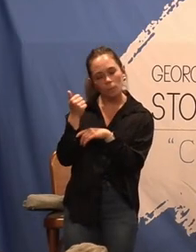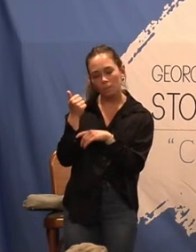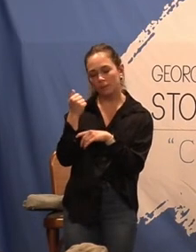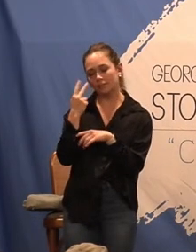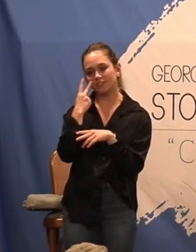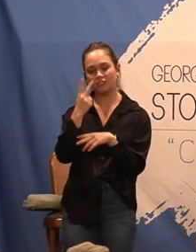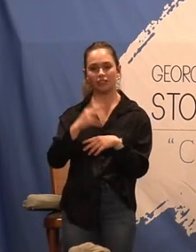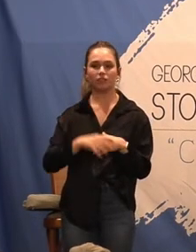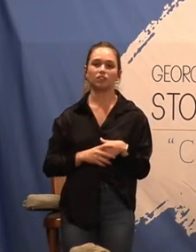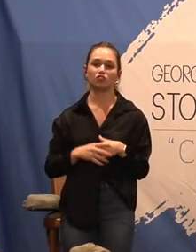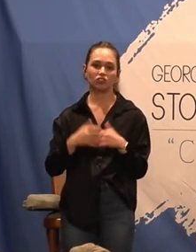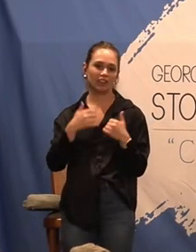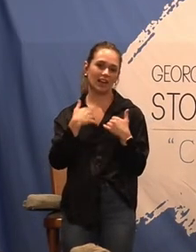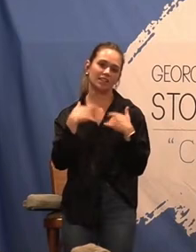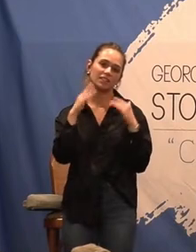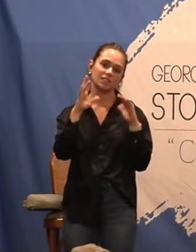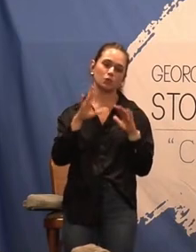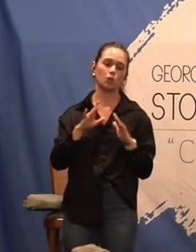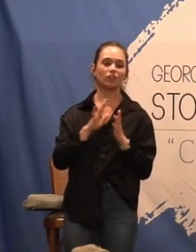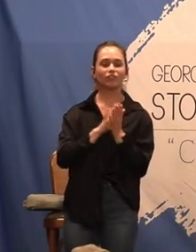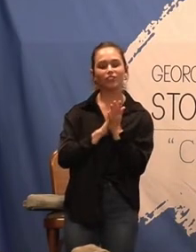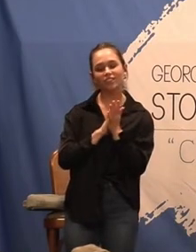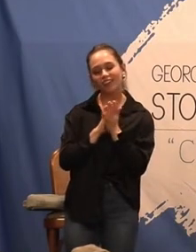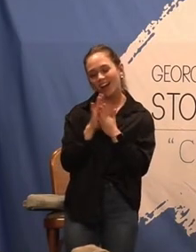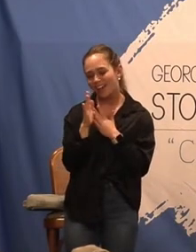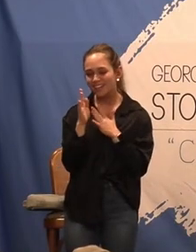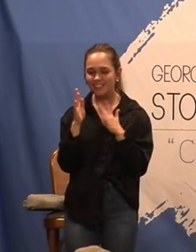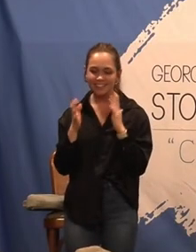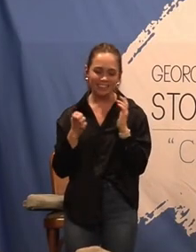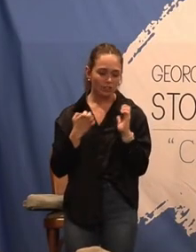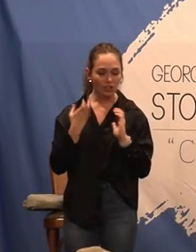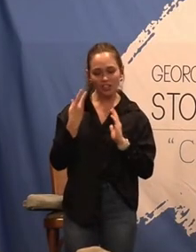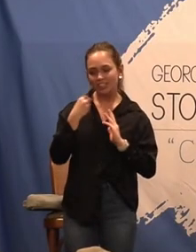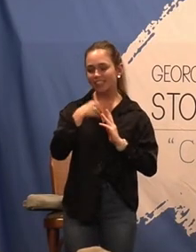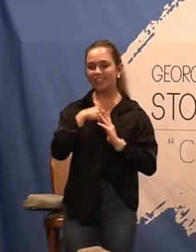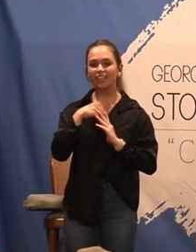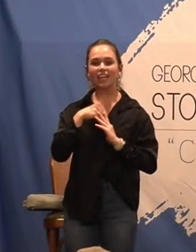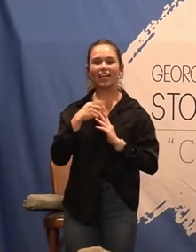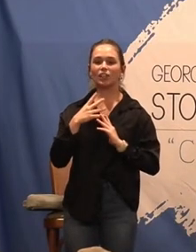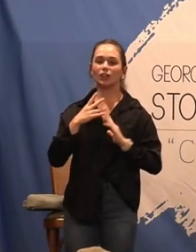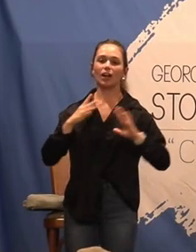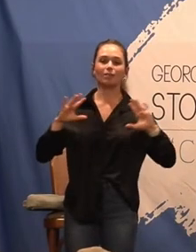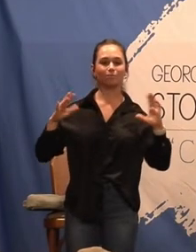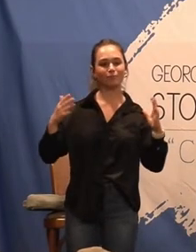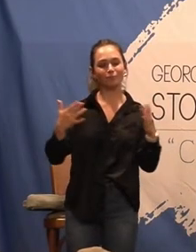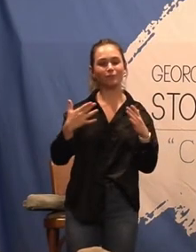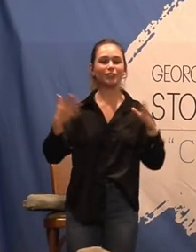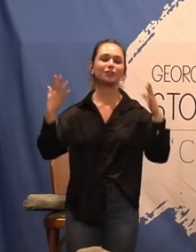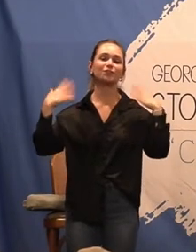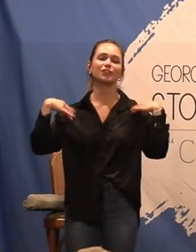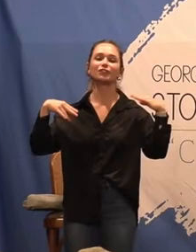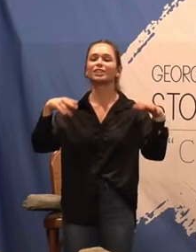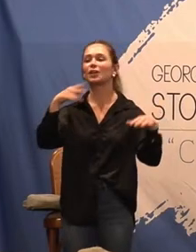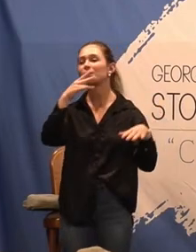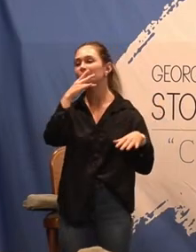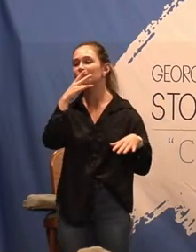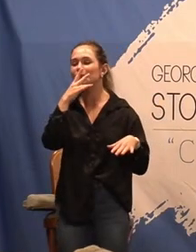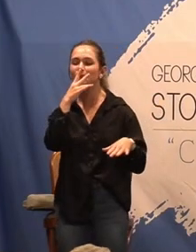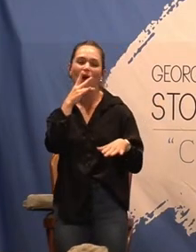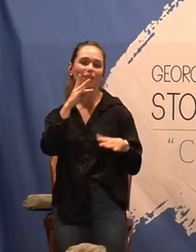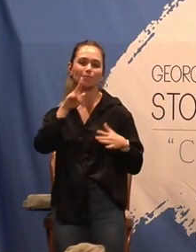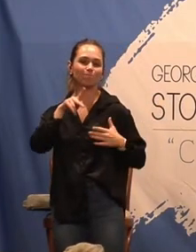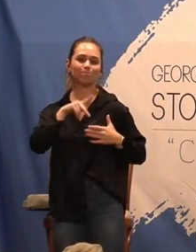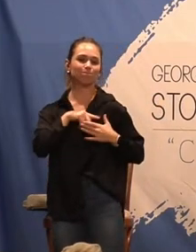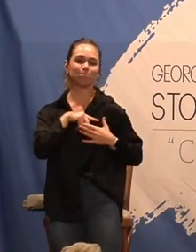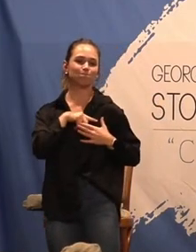seen. She also has this wonderful kindness and energy to her that sort of embodies the fairy godmother aesthetic.